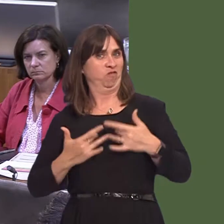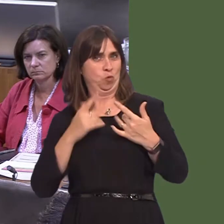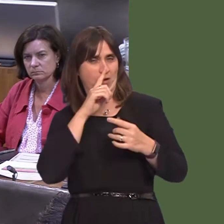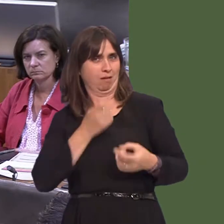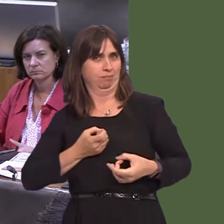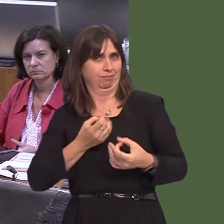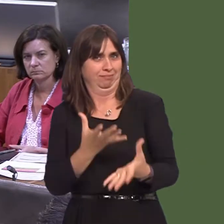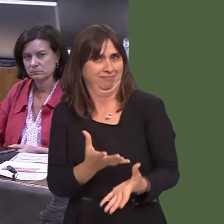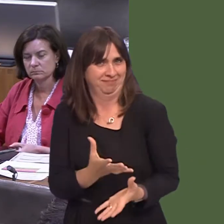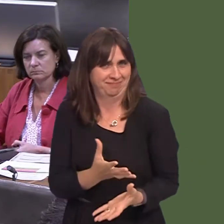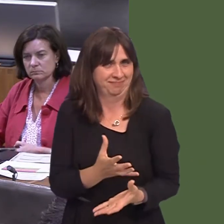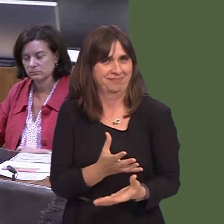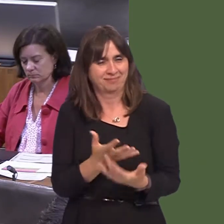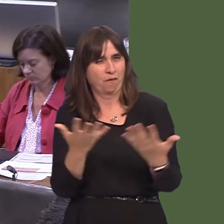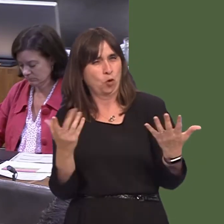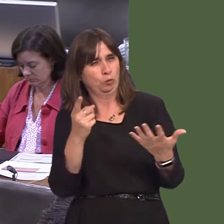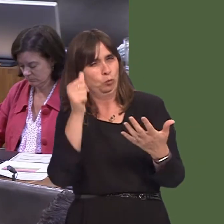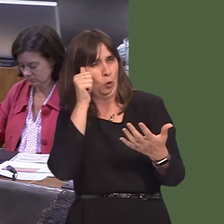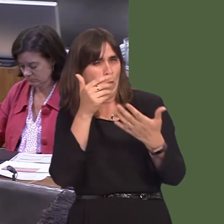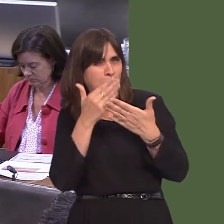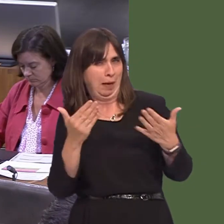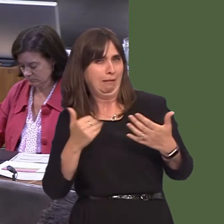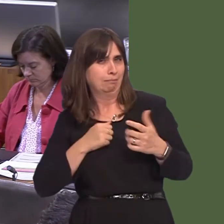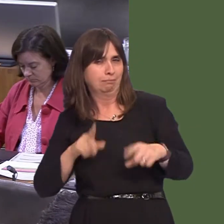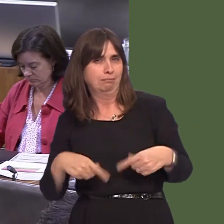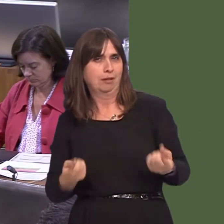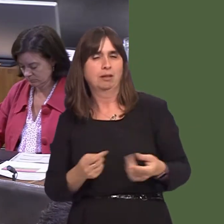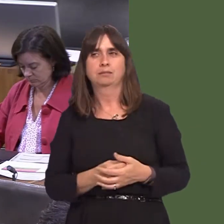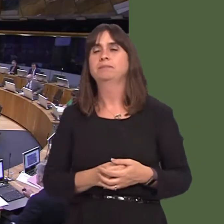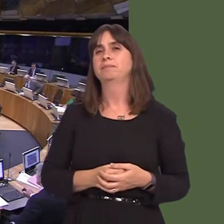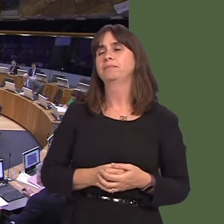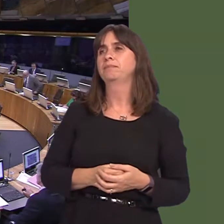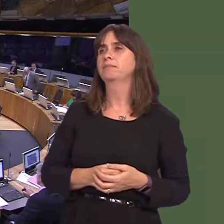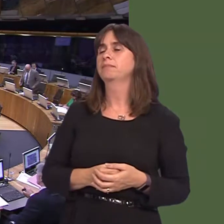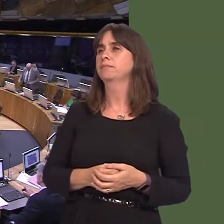But it is vital that people do express their opinions about what structure they want in West Wales. Simon Thomas.